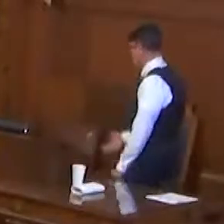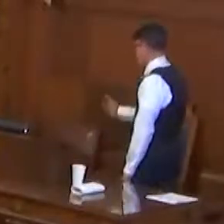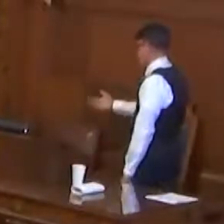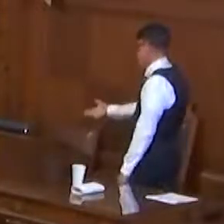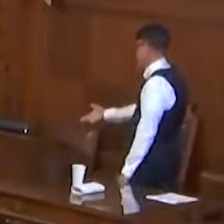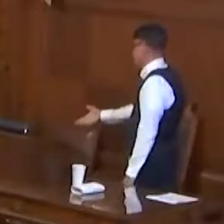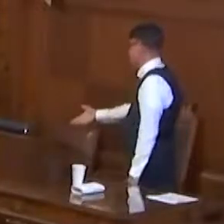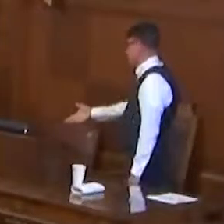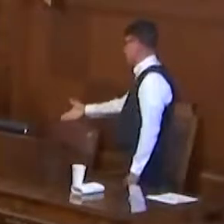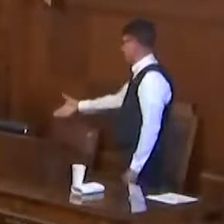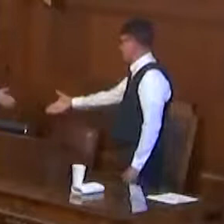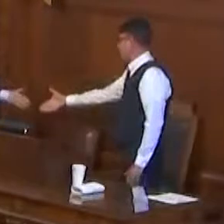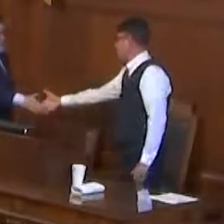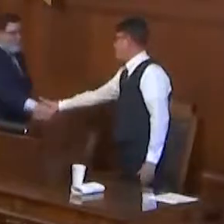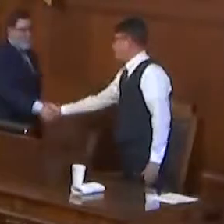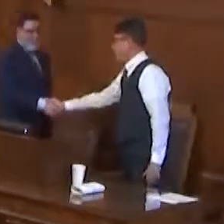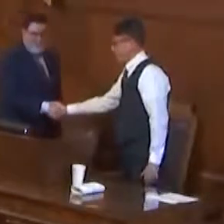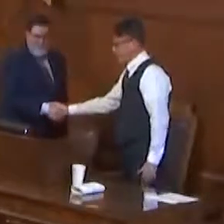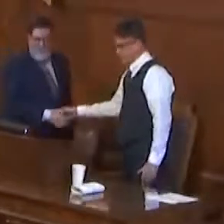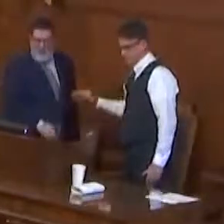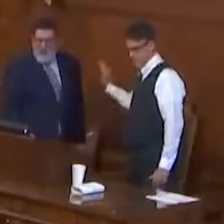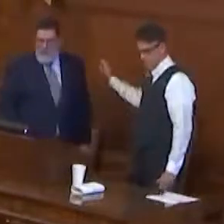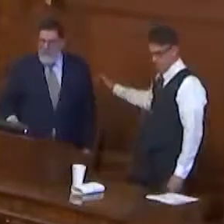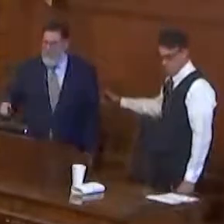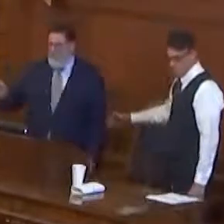Good morning, Mayor.